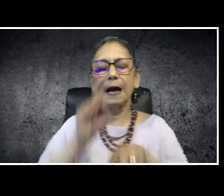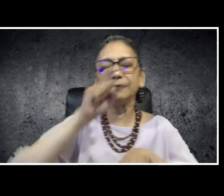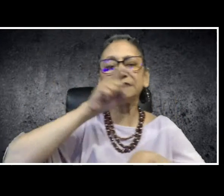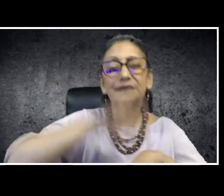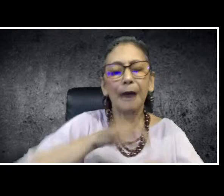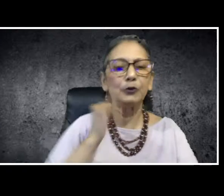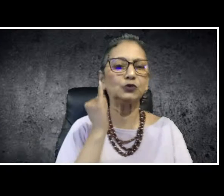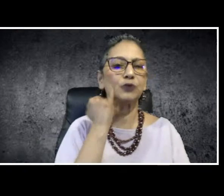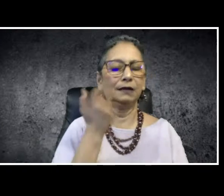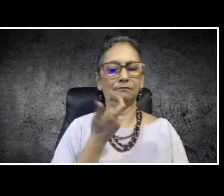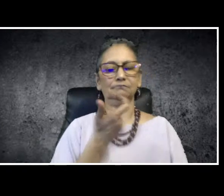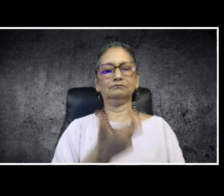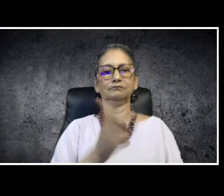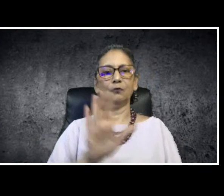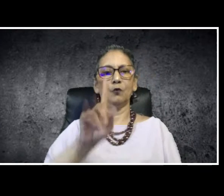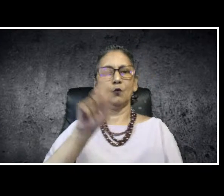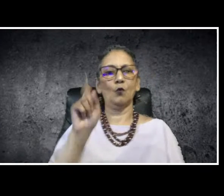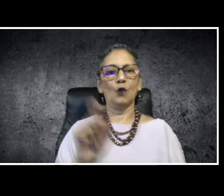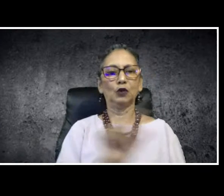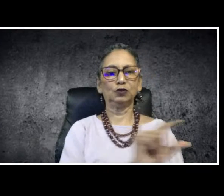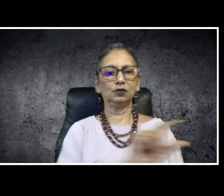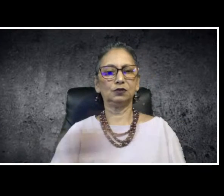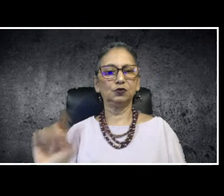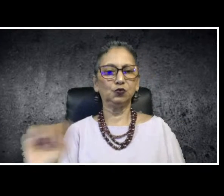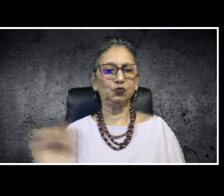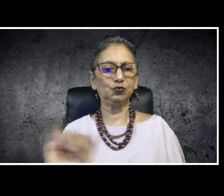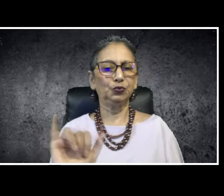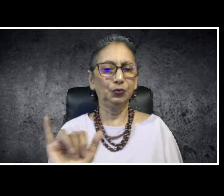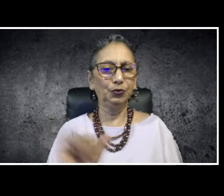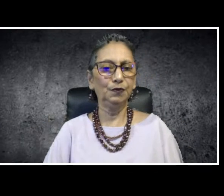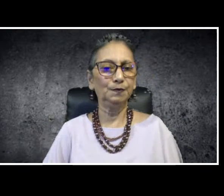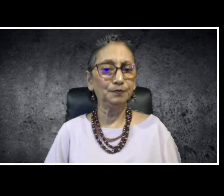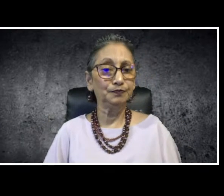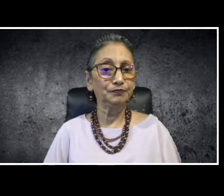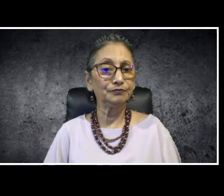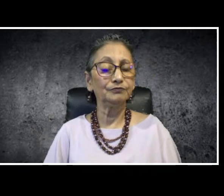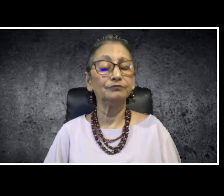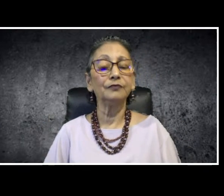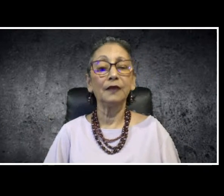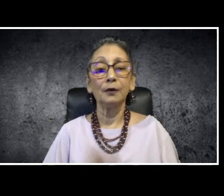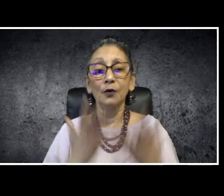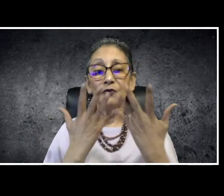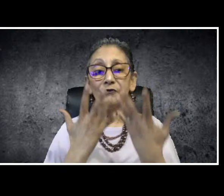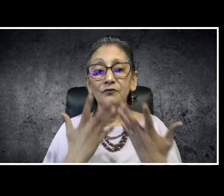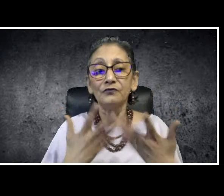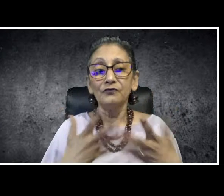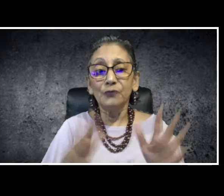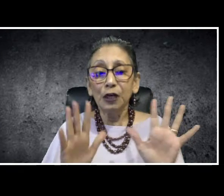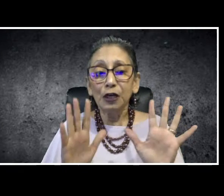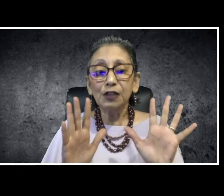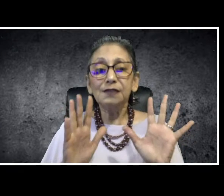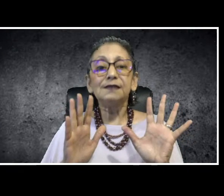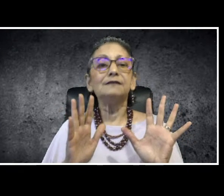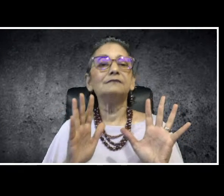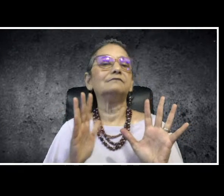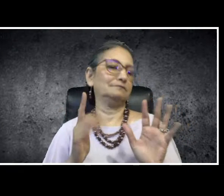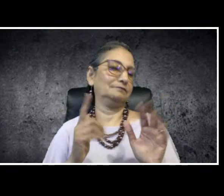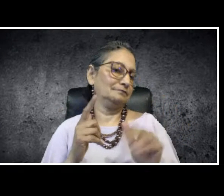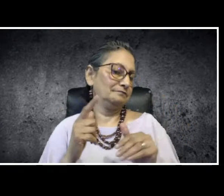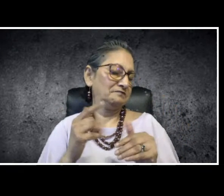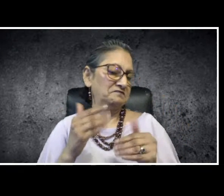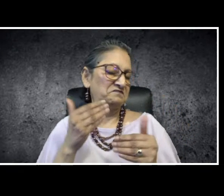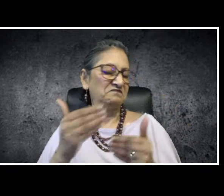your question. We'll sign it and give Julie an opportunity to answer. You will also see the question